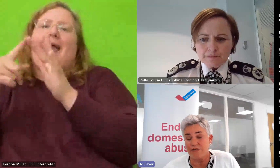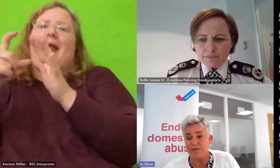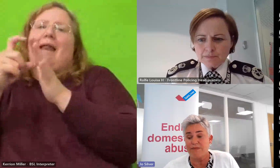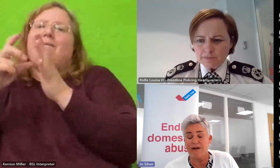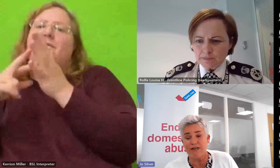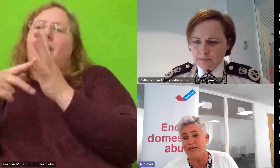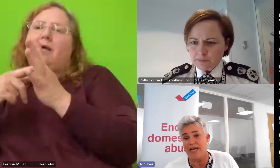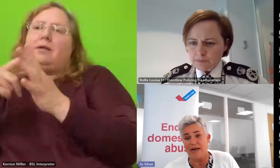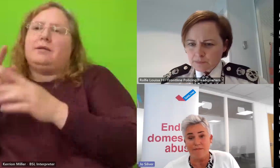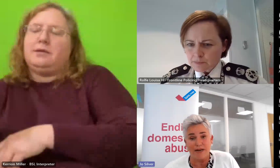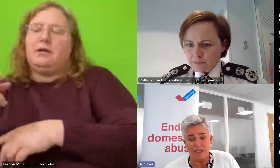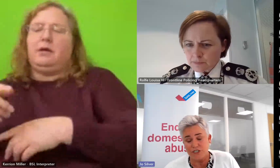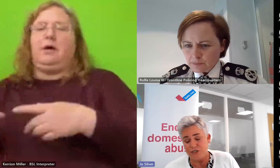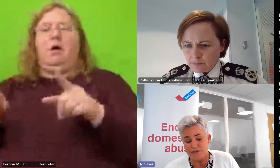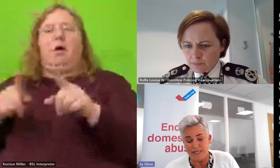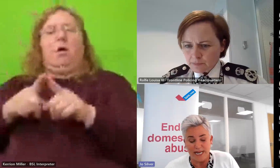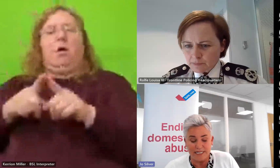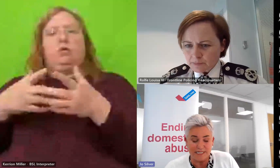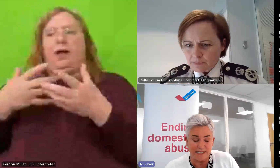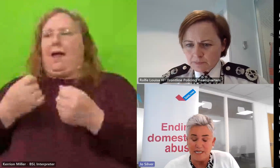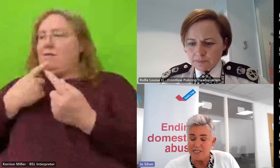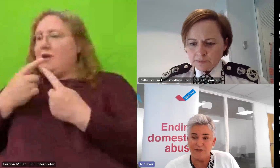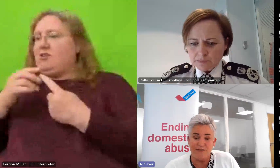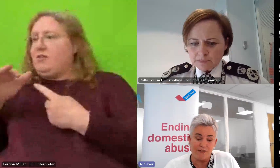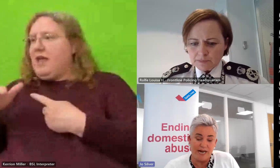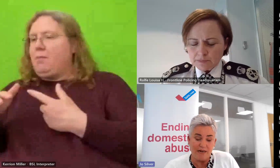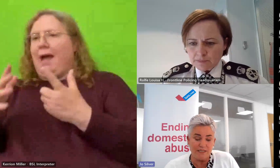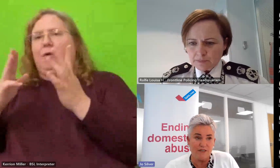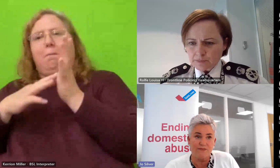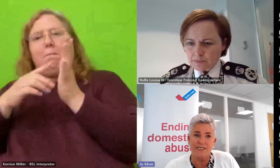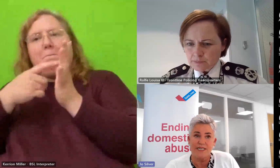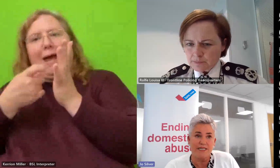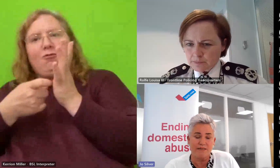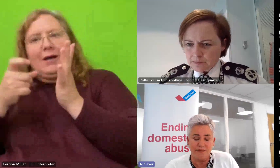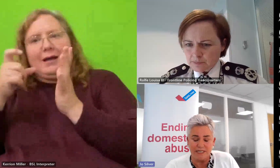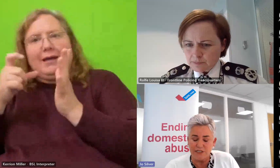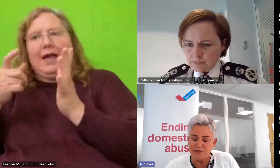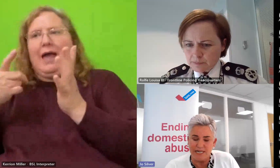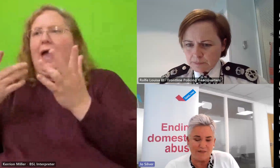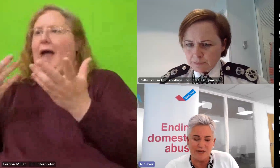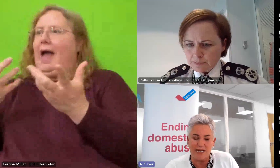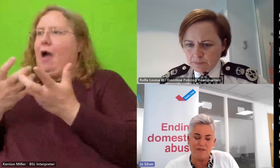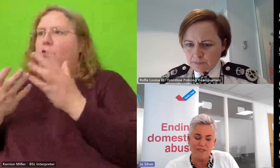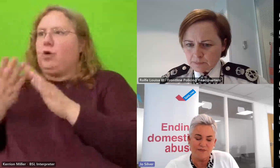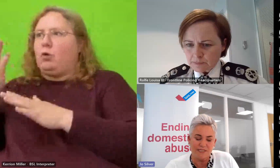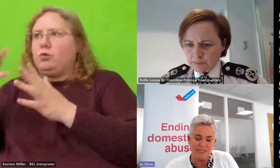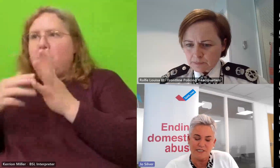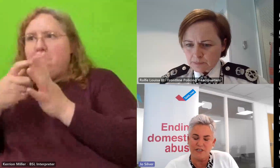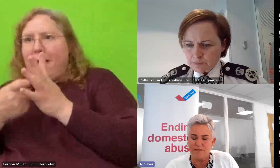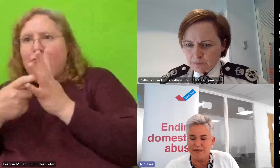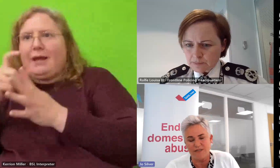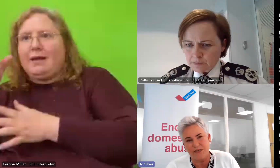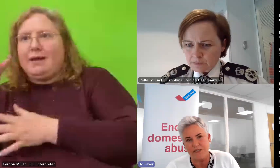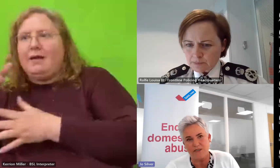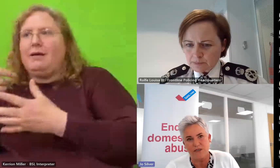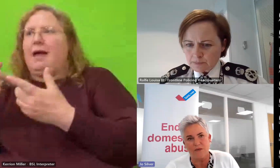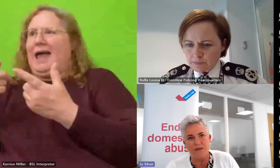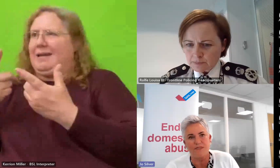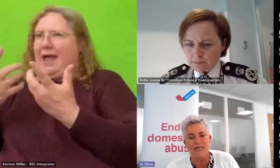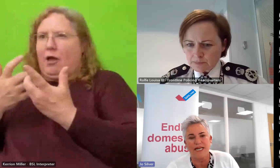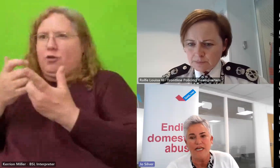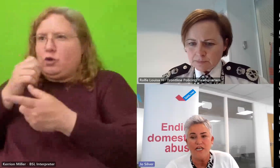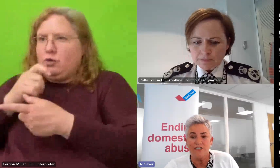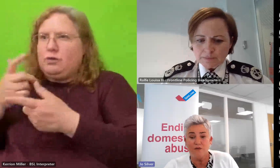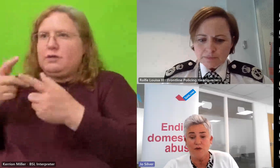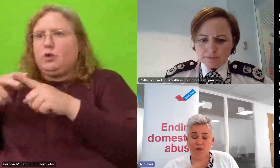how you go to Marek and Marek toolkits. So if you're a housing officer, there'll be a toolkit for housing officers that you'll be able to find on